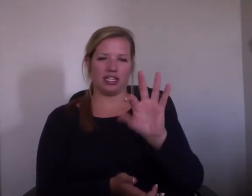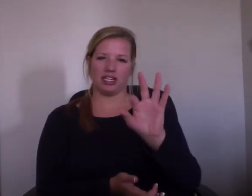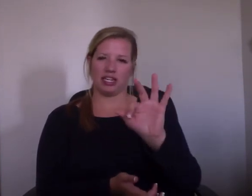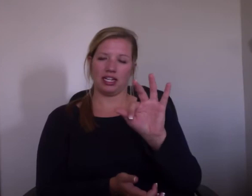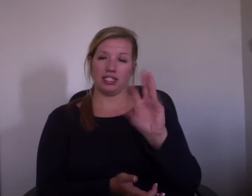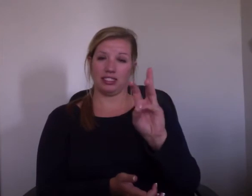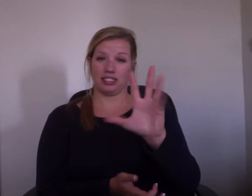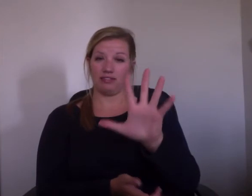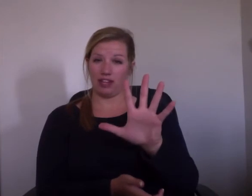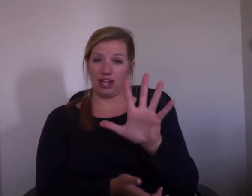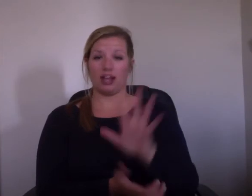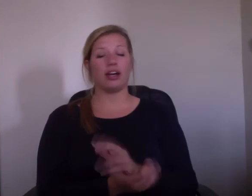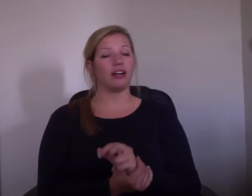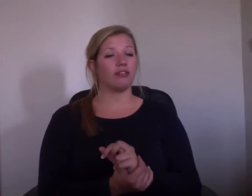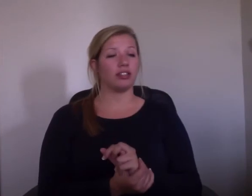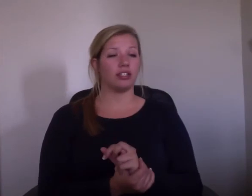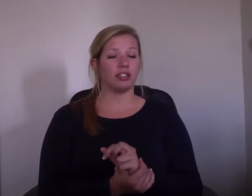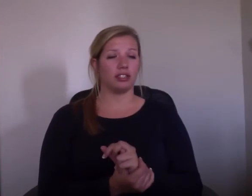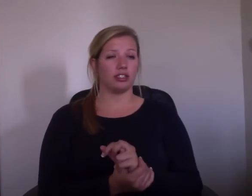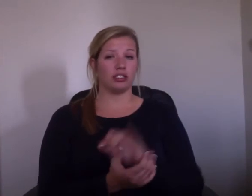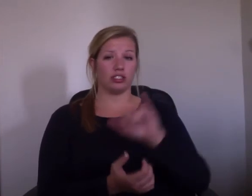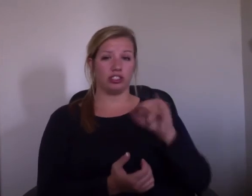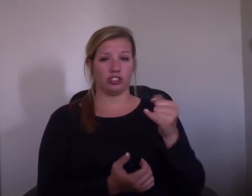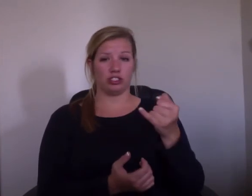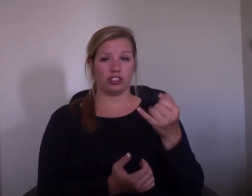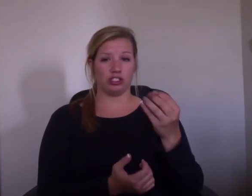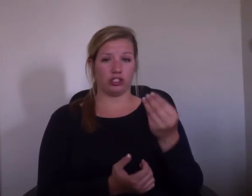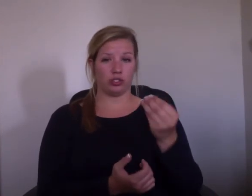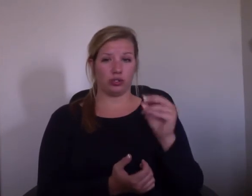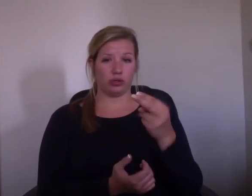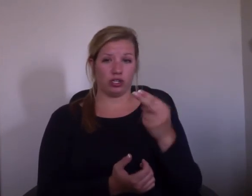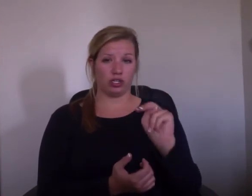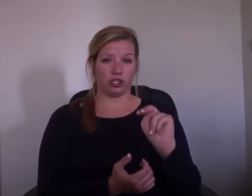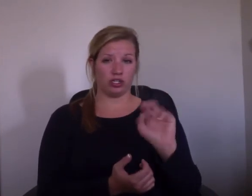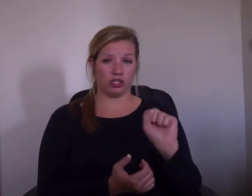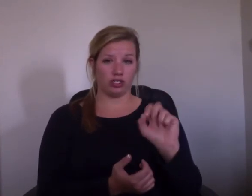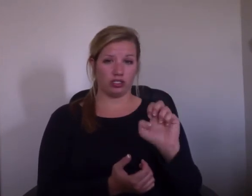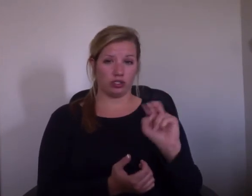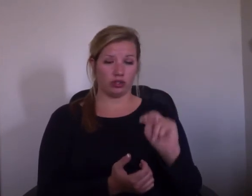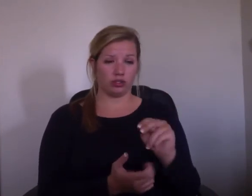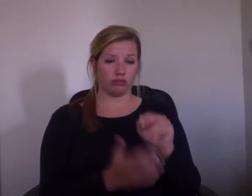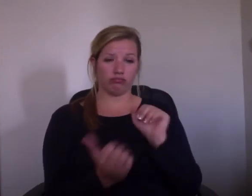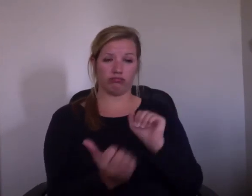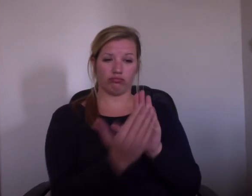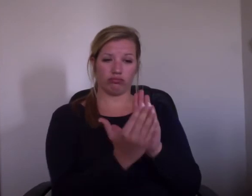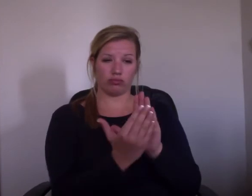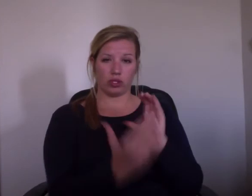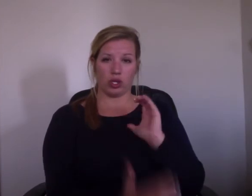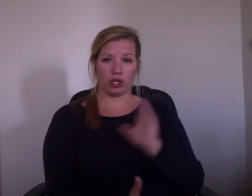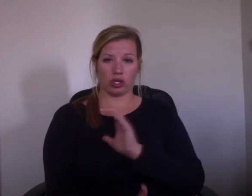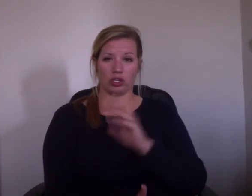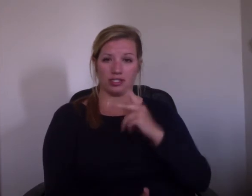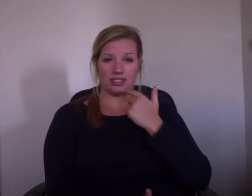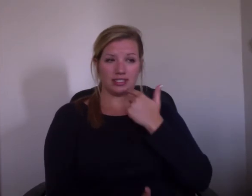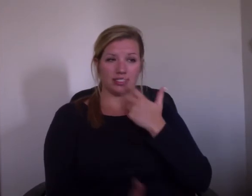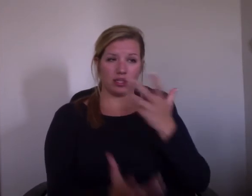where Johnson goes before Congress and says, I want this nation, I need you, Congress, to